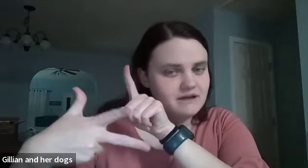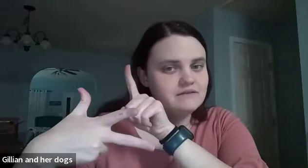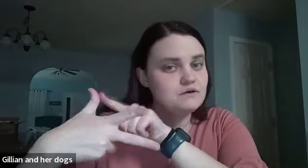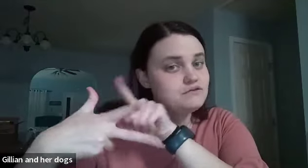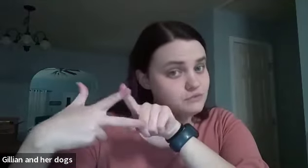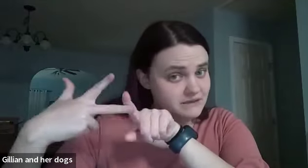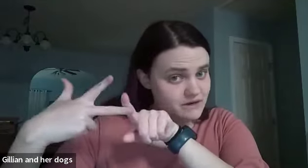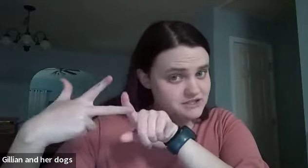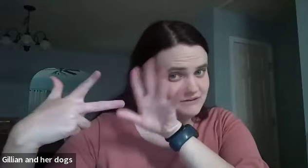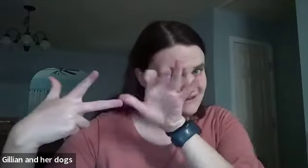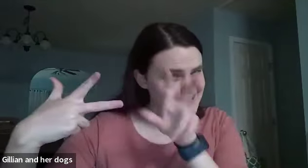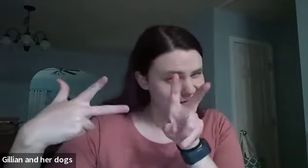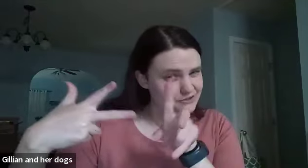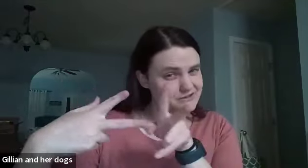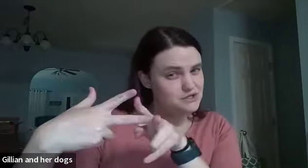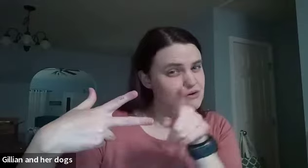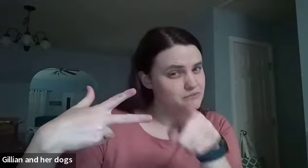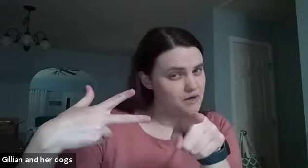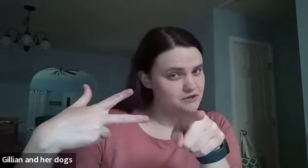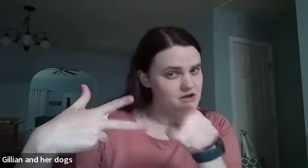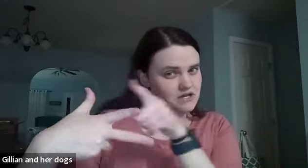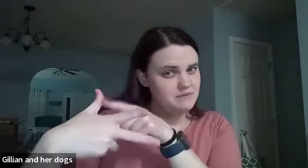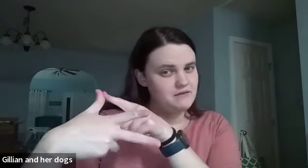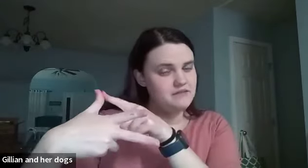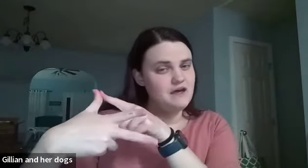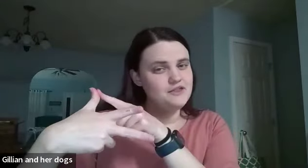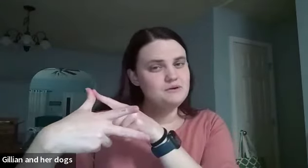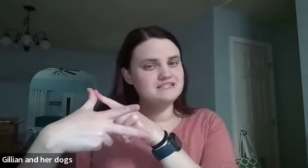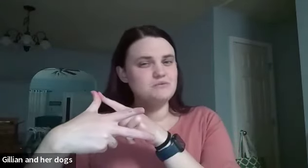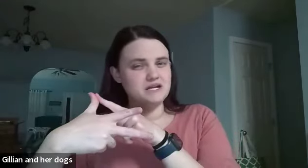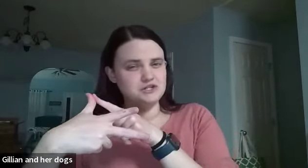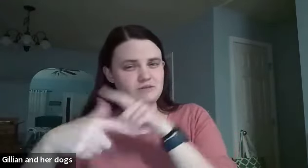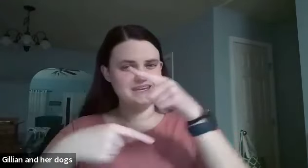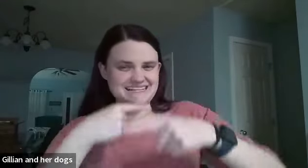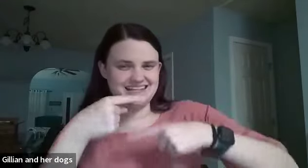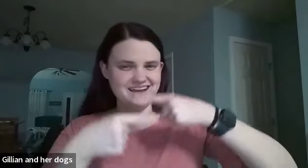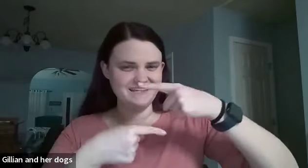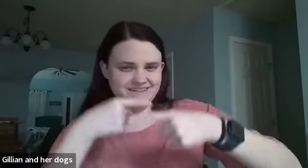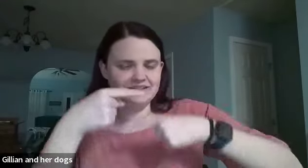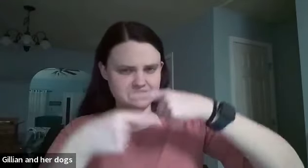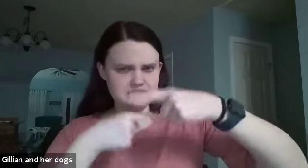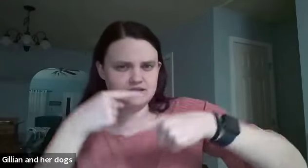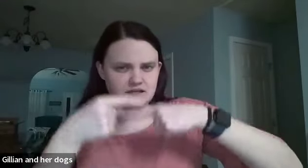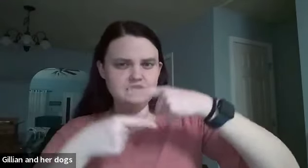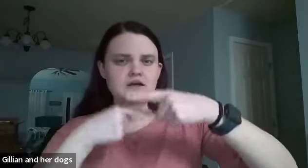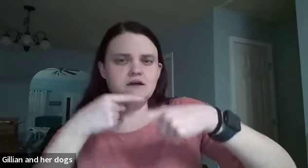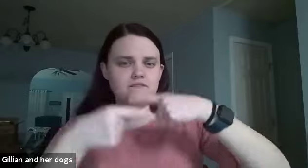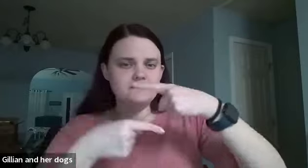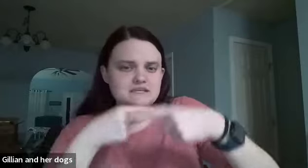quick. There are three ways you can kind of do it. Two are what you're talking about. The other one is the one I showed in the beginning, sign. This is sign. okay, This